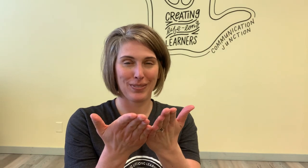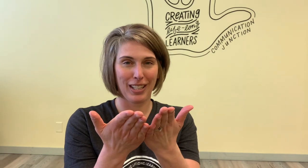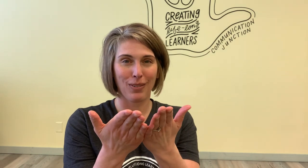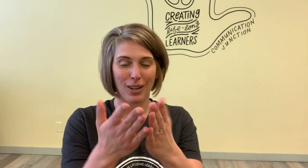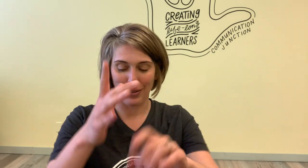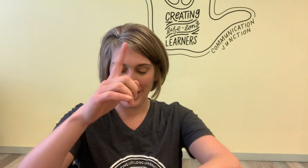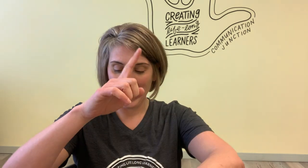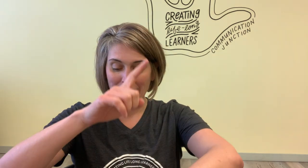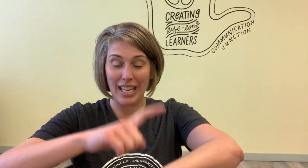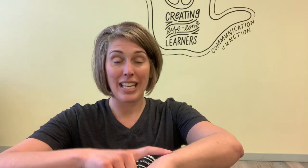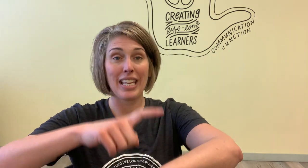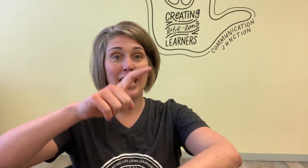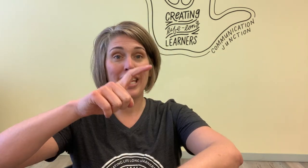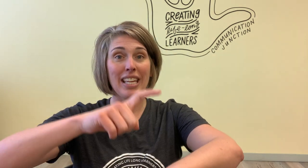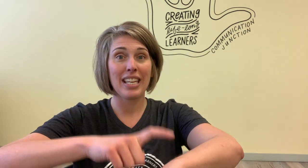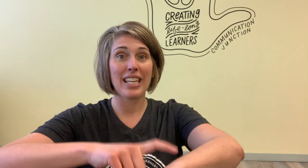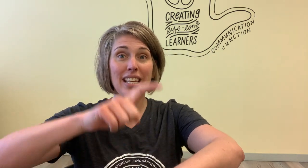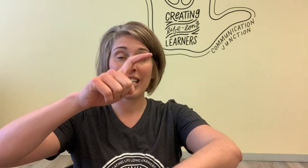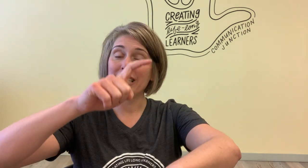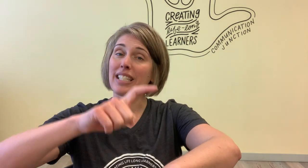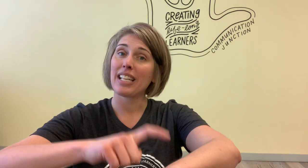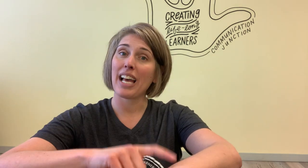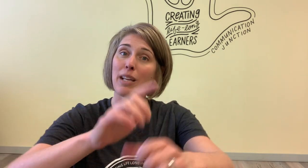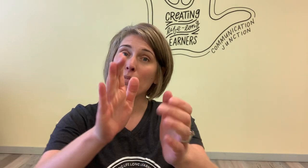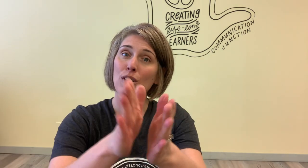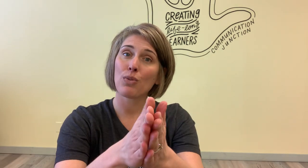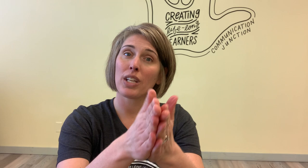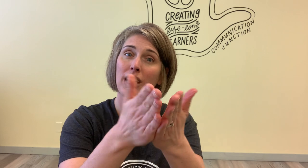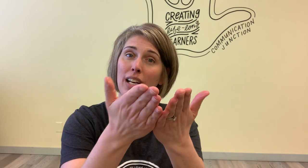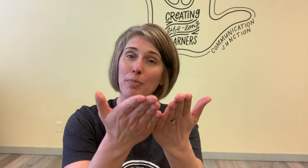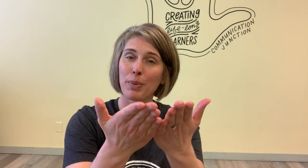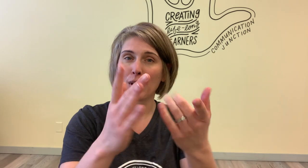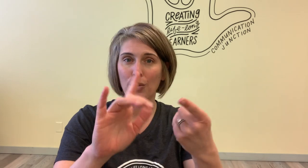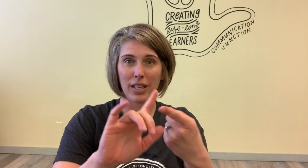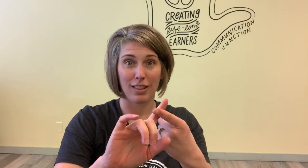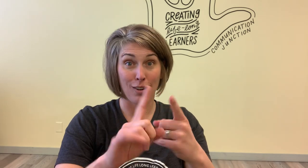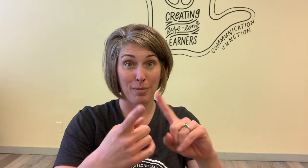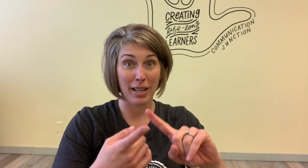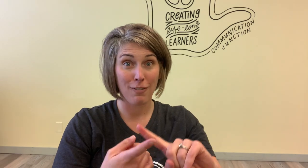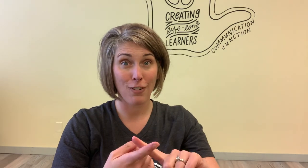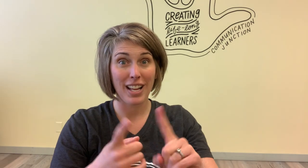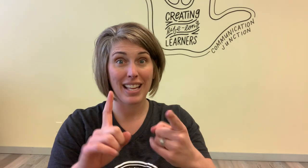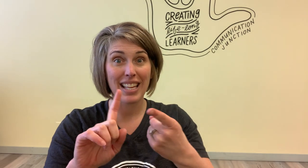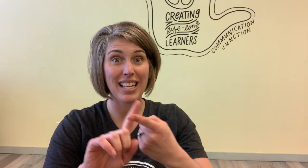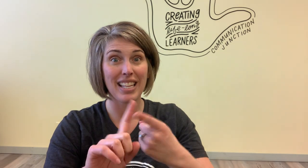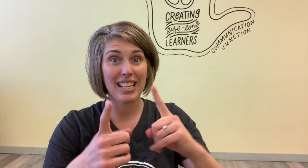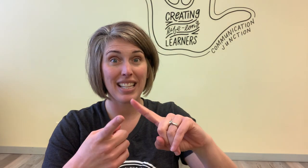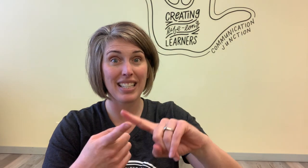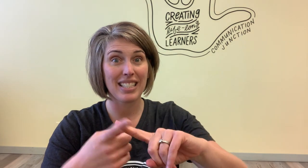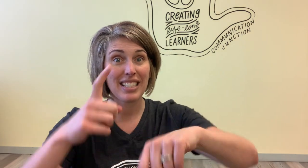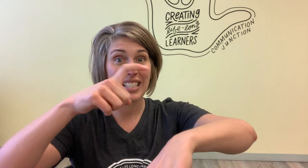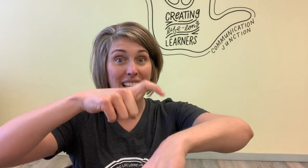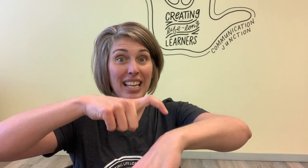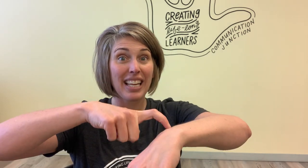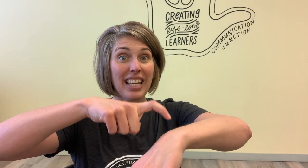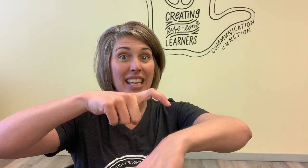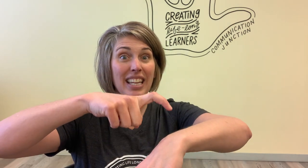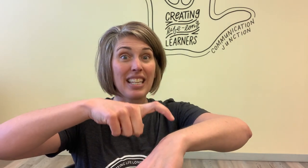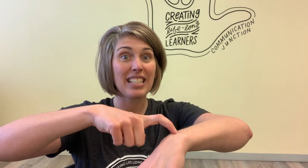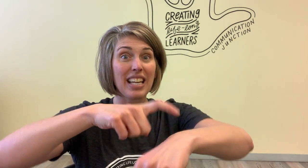Here we go. It is time to read a book with all my friends. It is